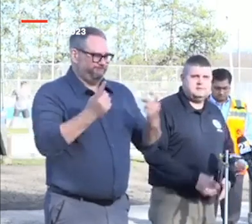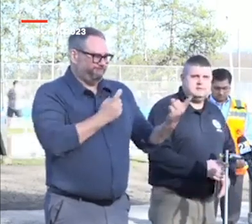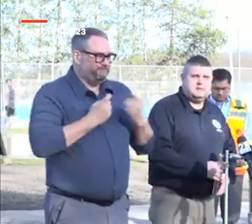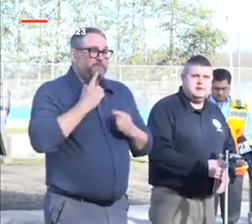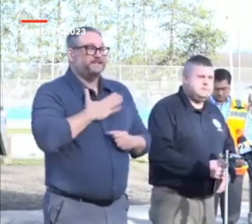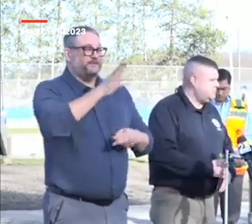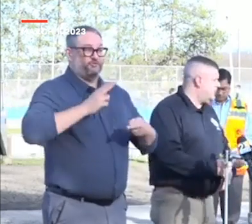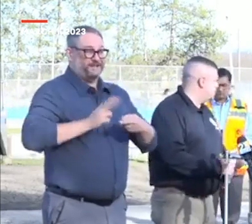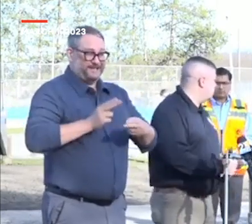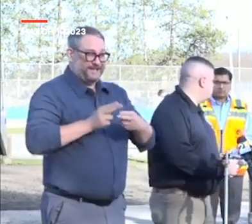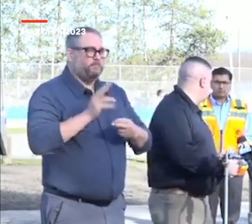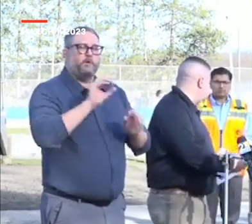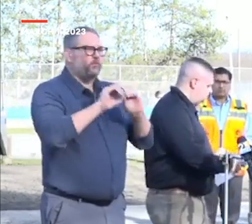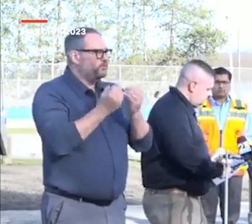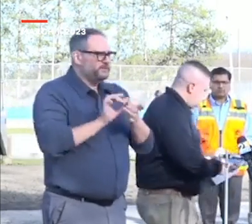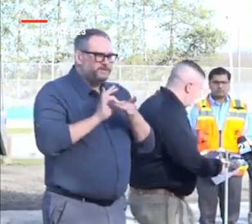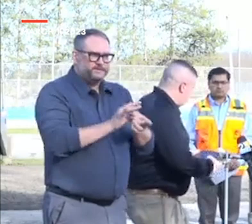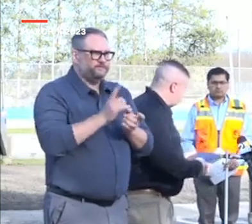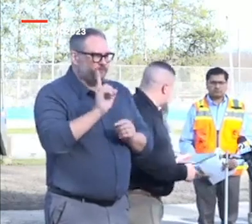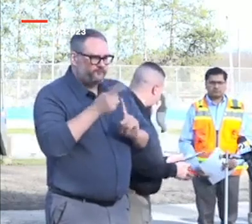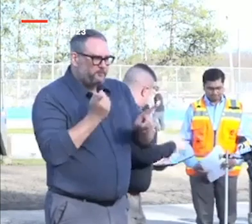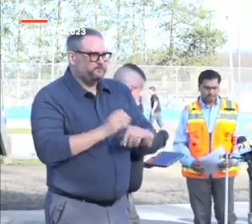affiliation. And with that, I'll turn it over.